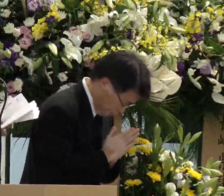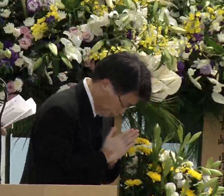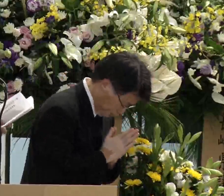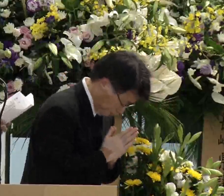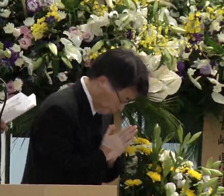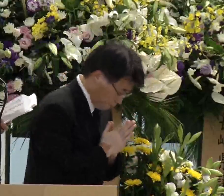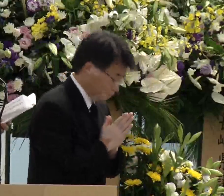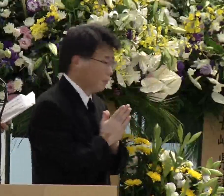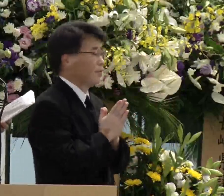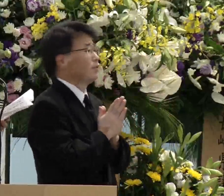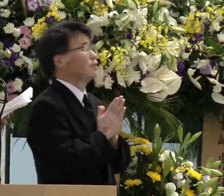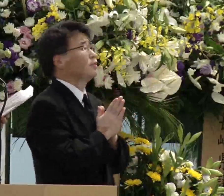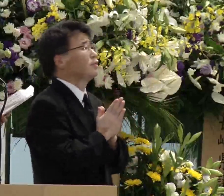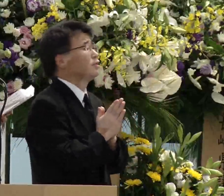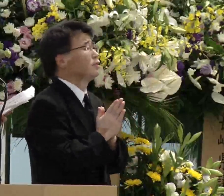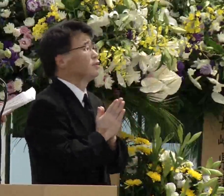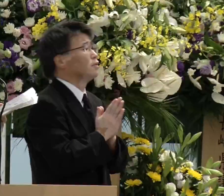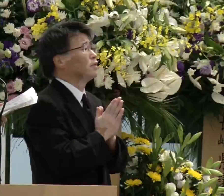victims.